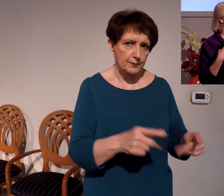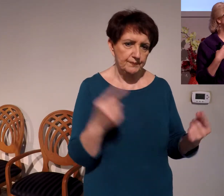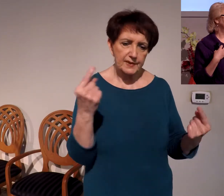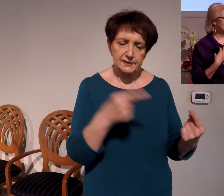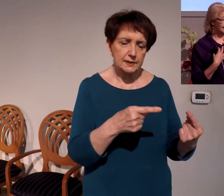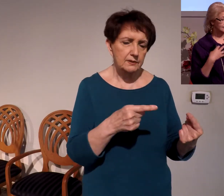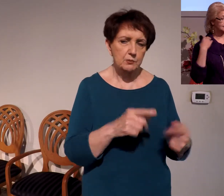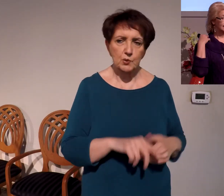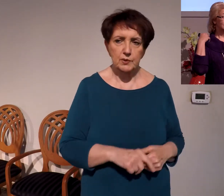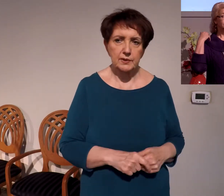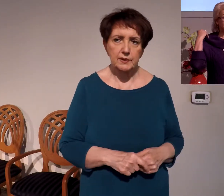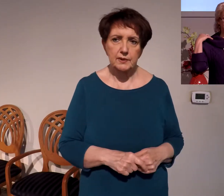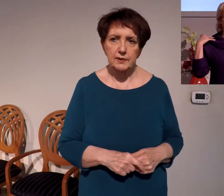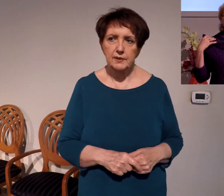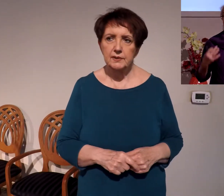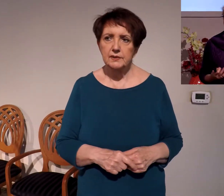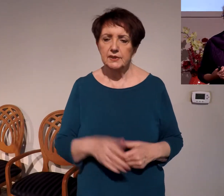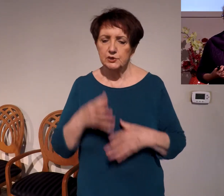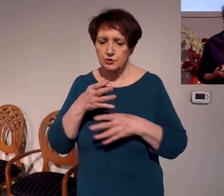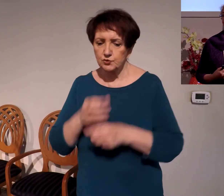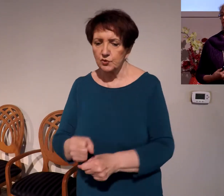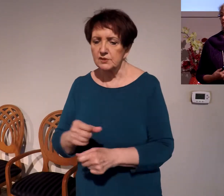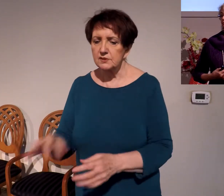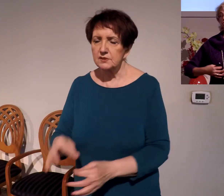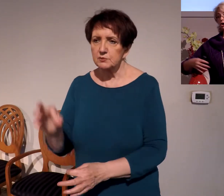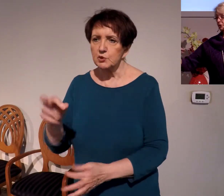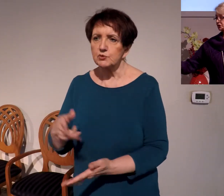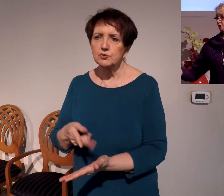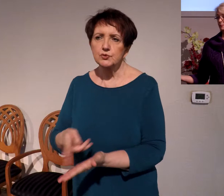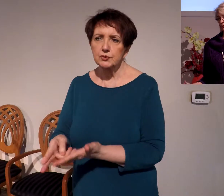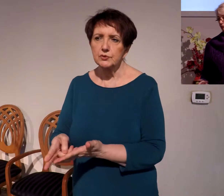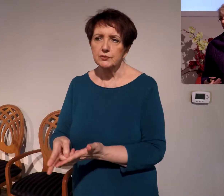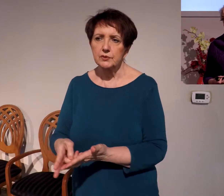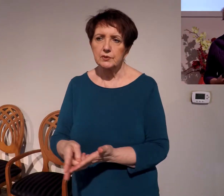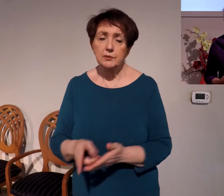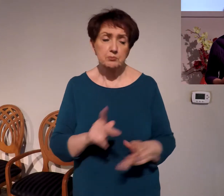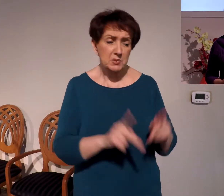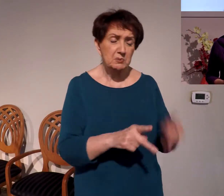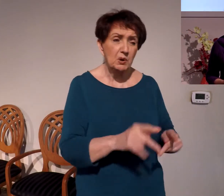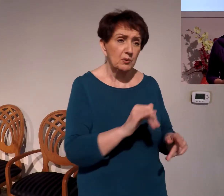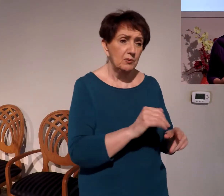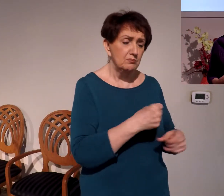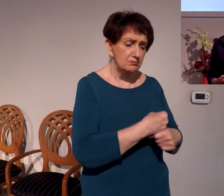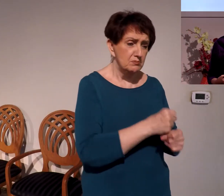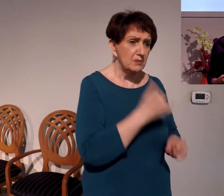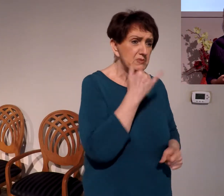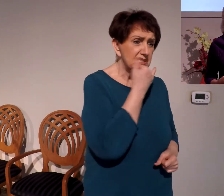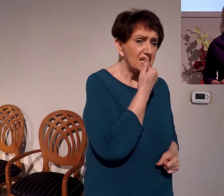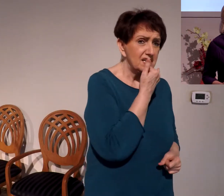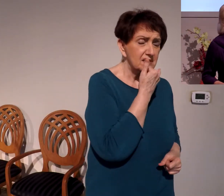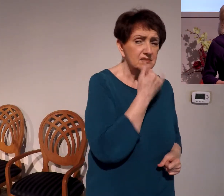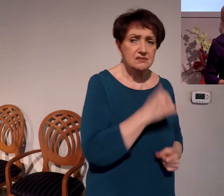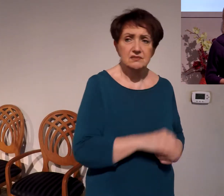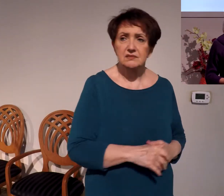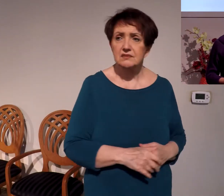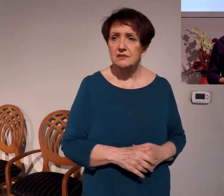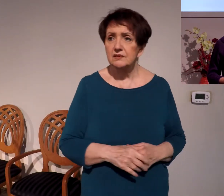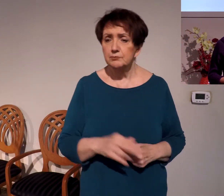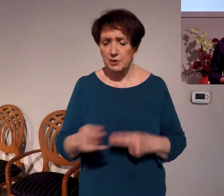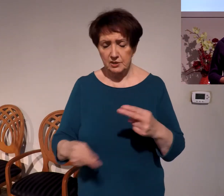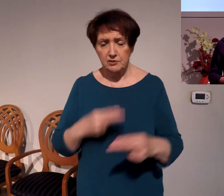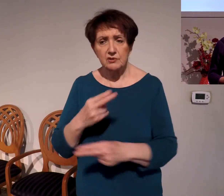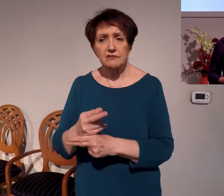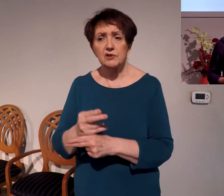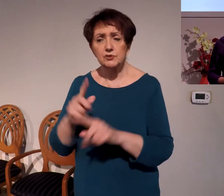they, like us, make mistakes. We don't always show up as our best self. But the universe, you can count on.